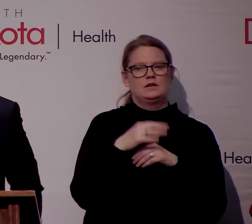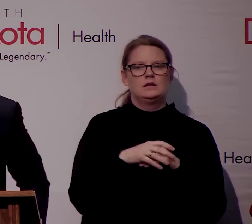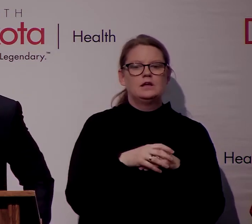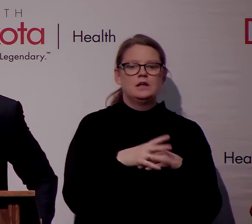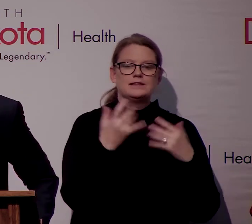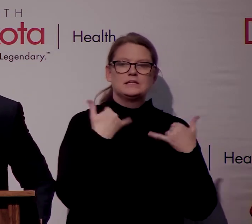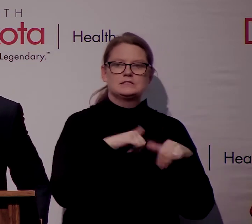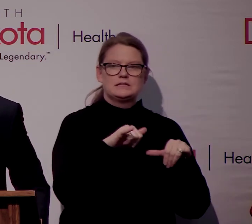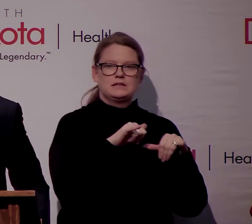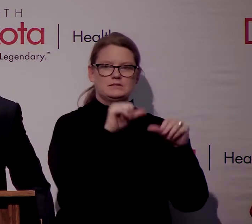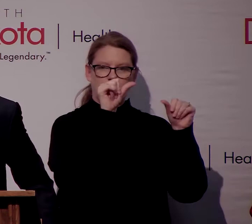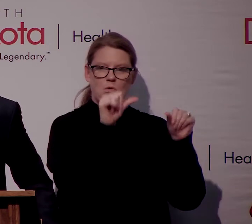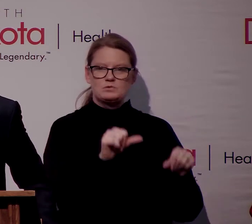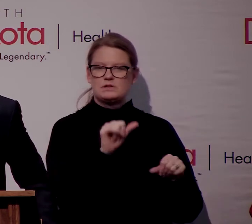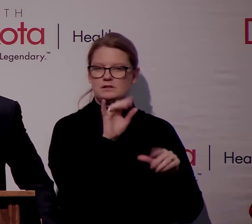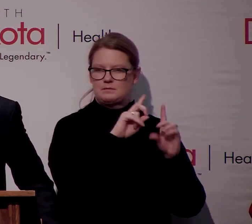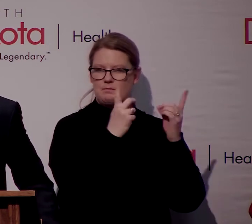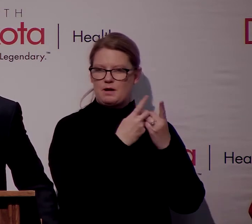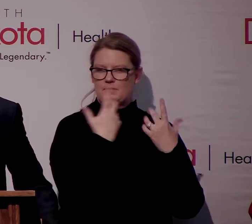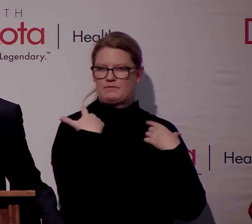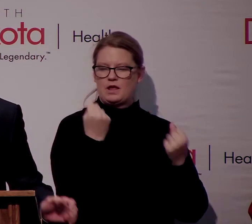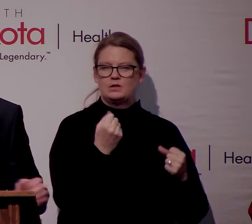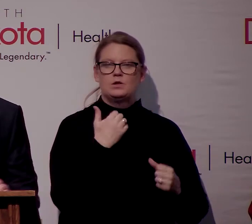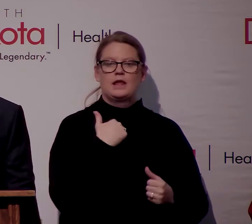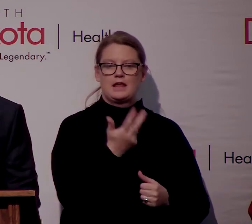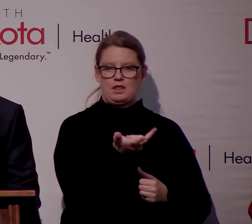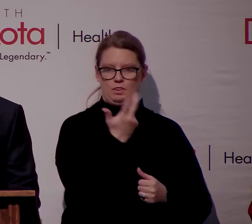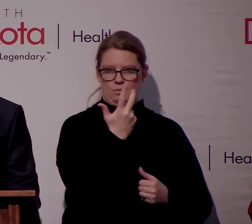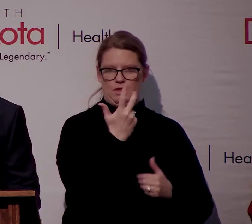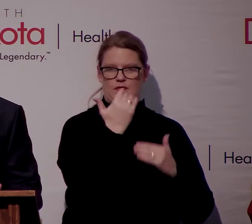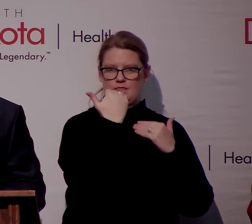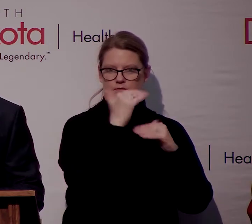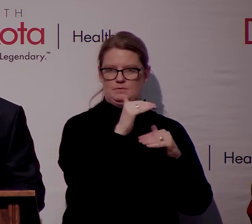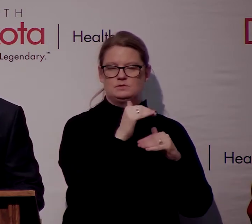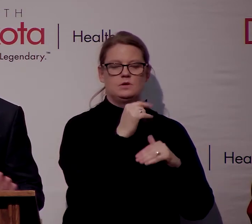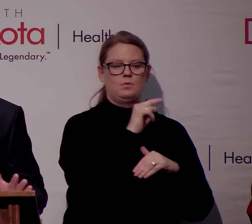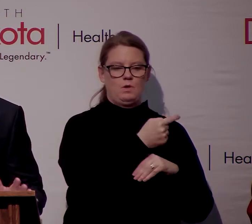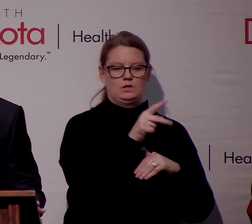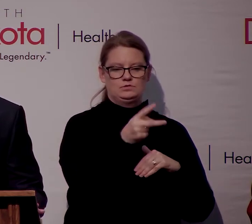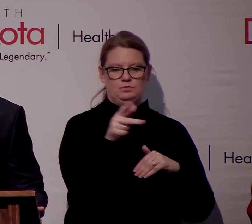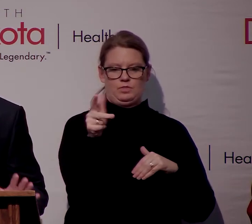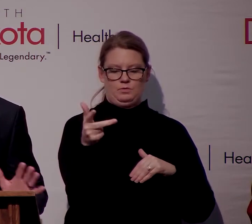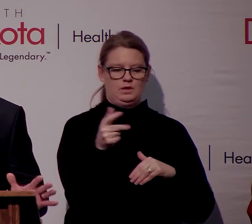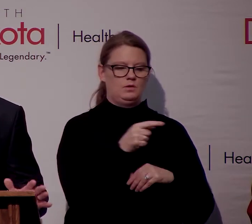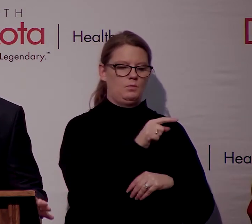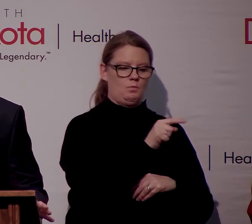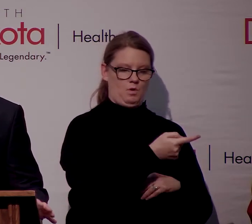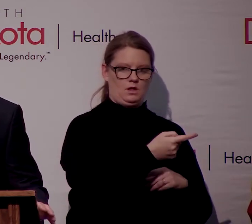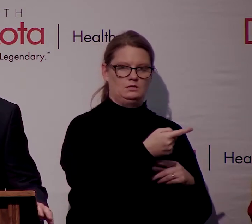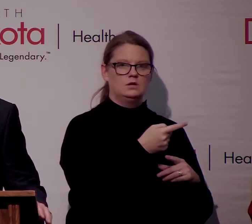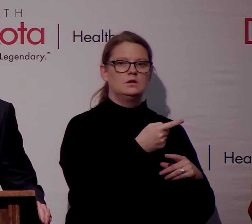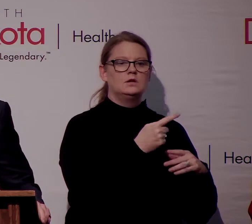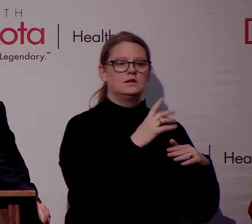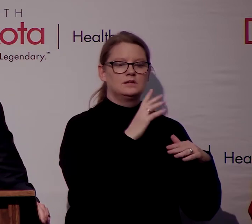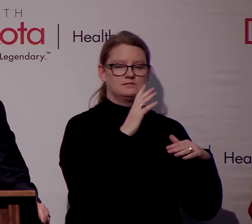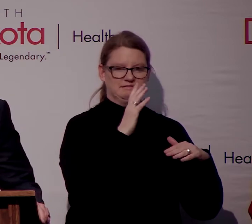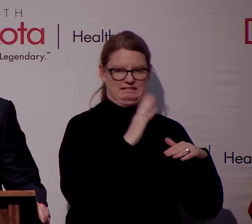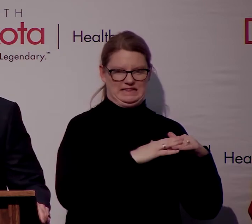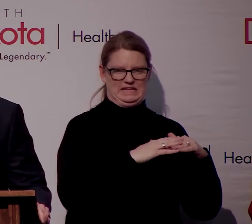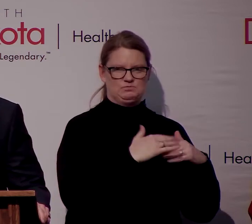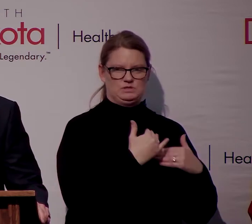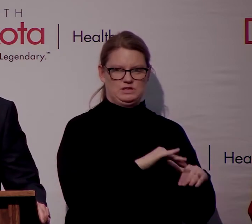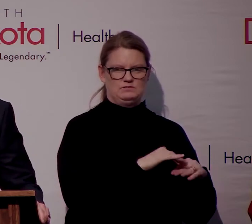on the Department of Health website, we had 3 thresholds, 1, 2, and 3, 1 being the least restrictive in terms